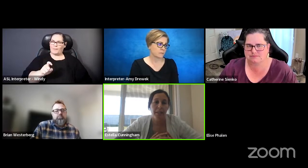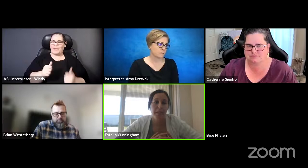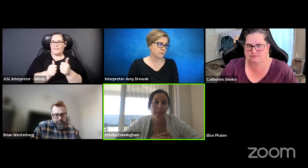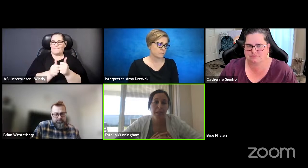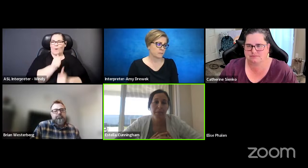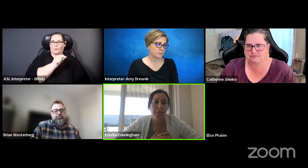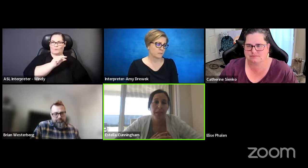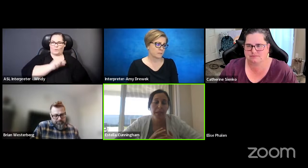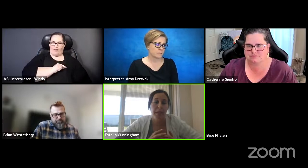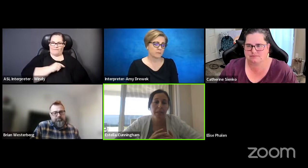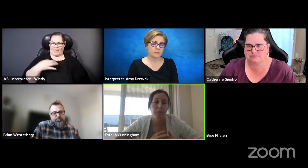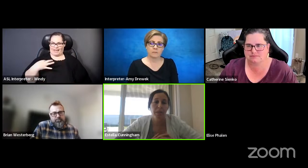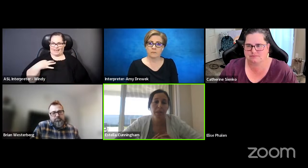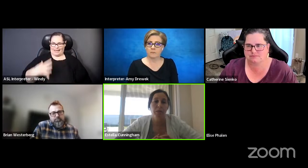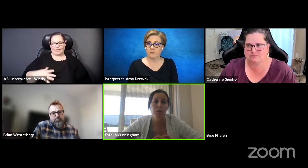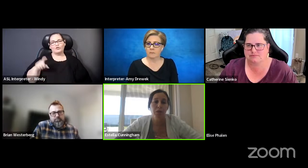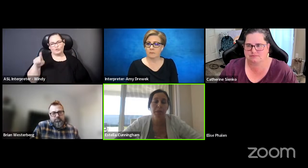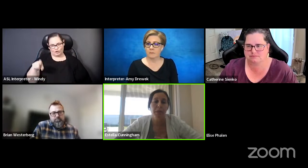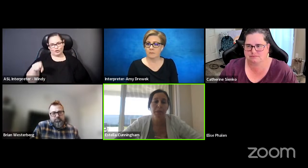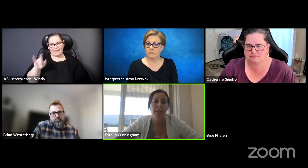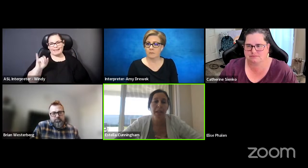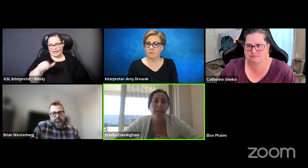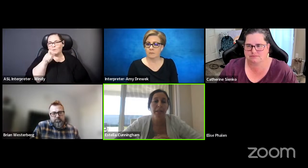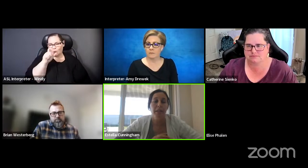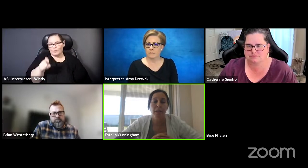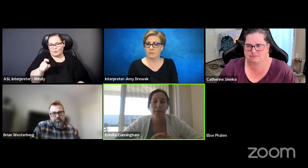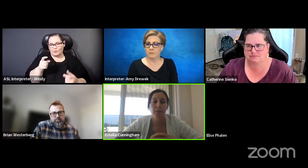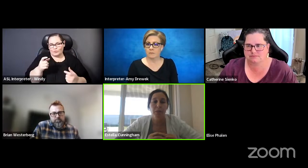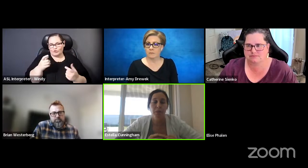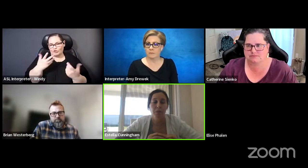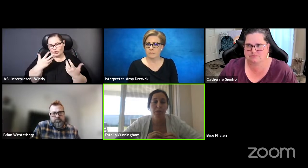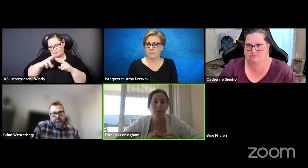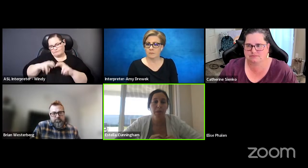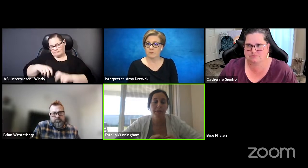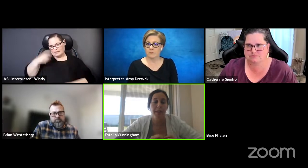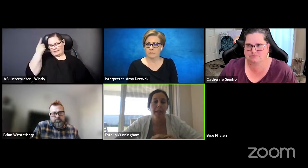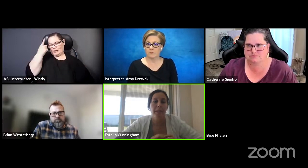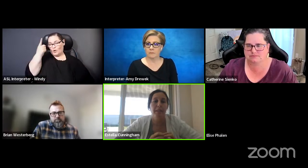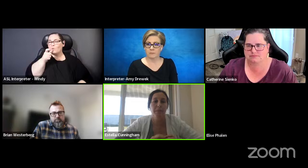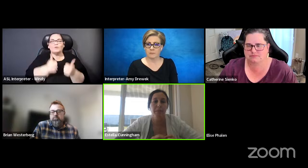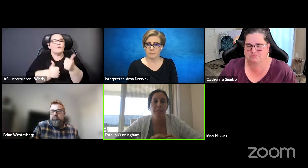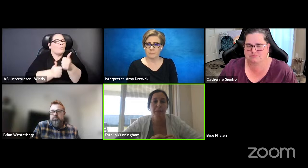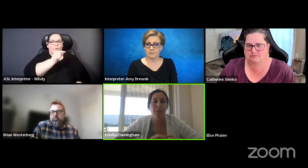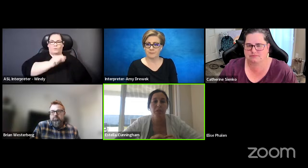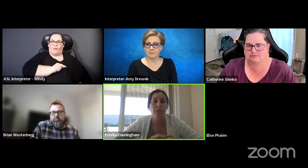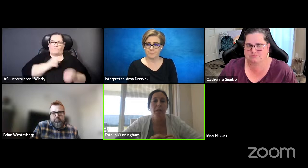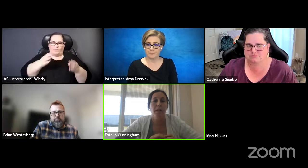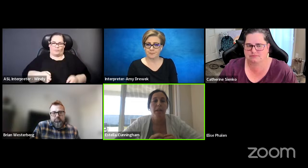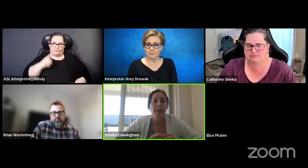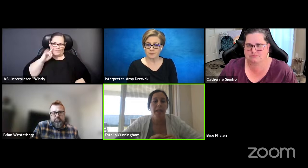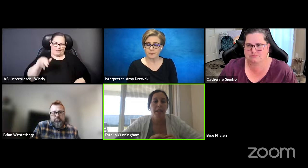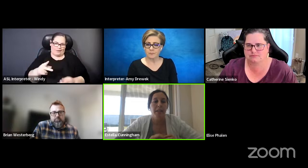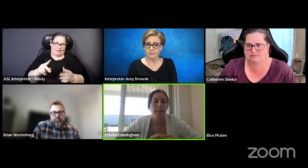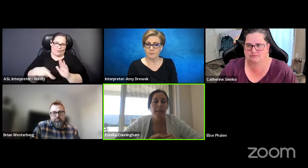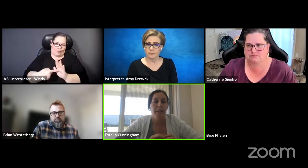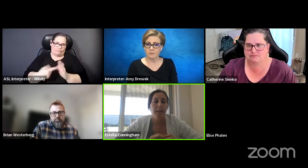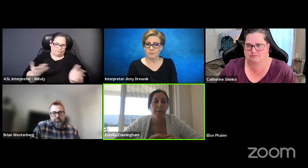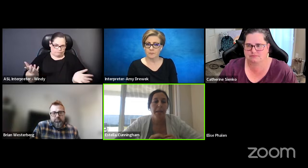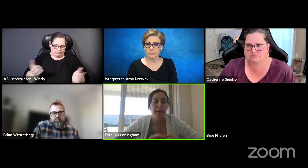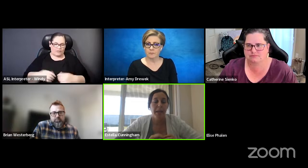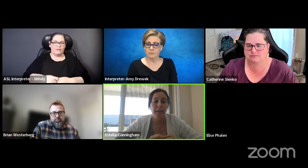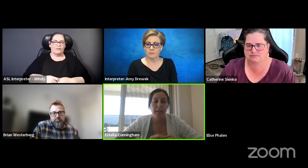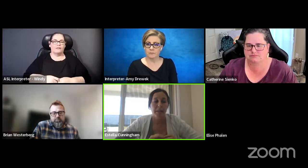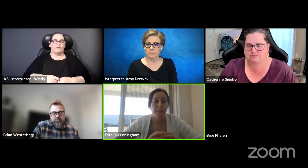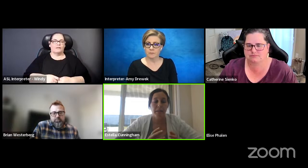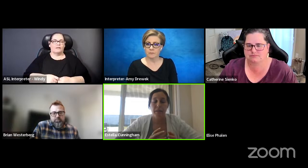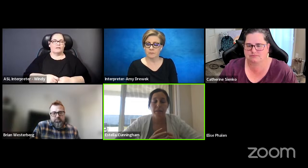candidate. And that's really who you should be looking at. Who is your most qualified candidate for the position? And